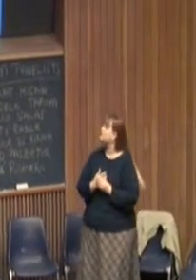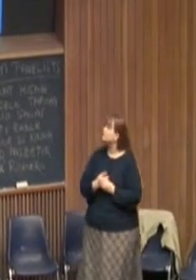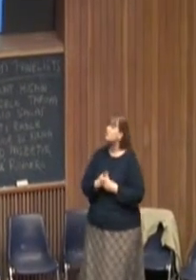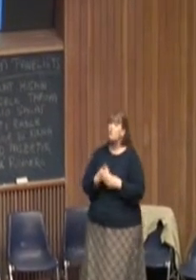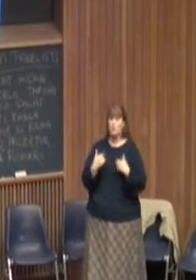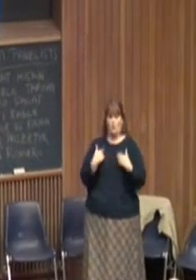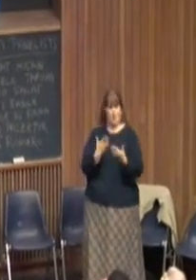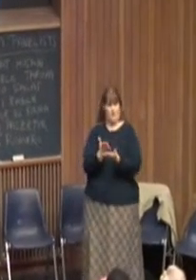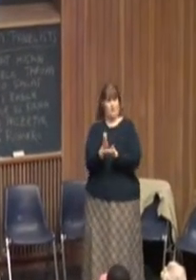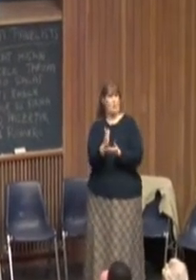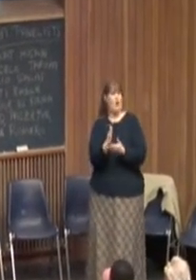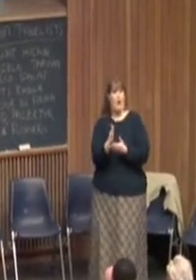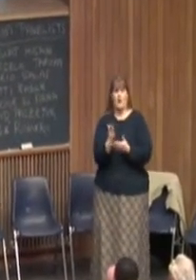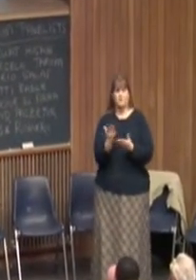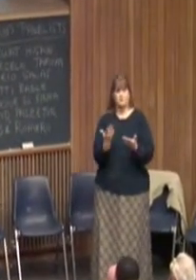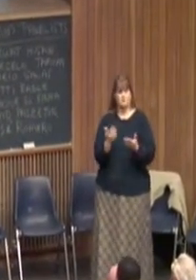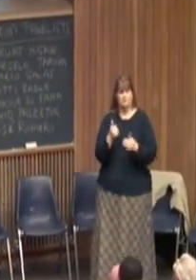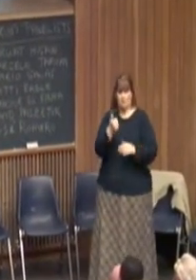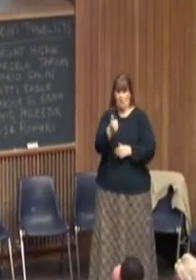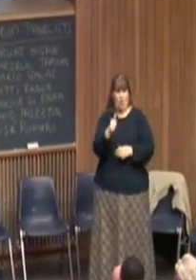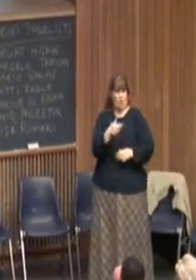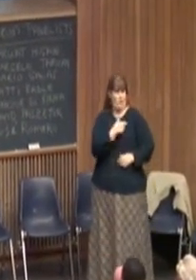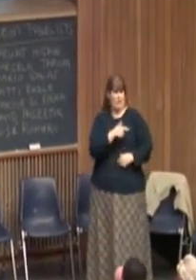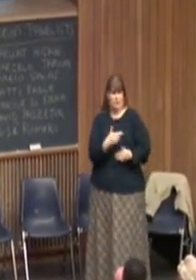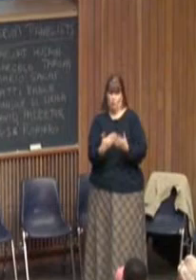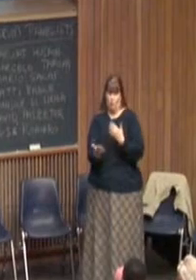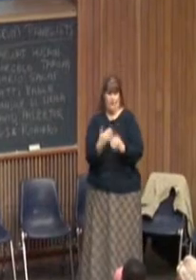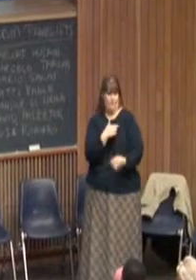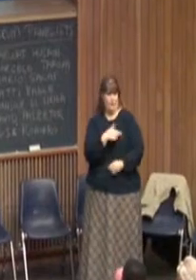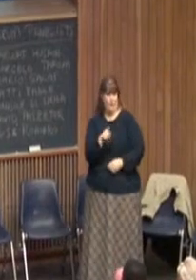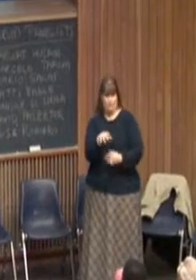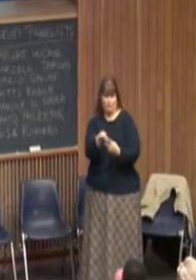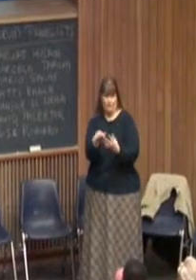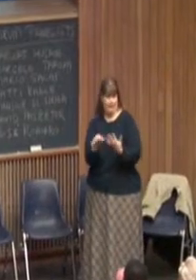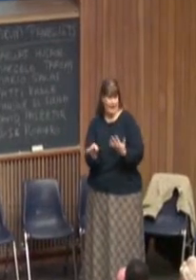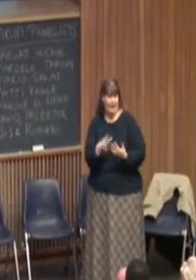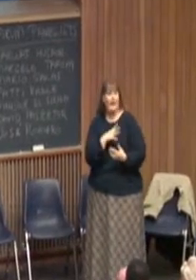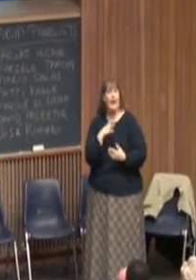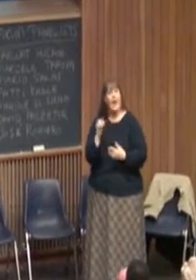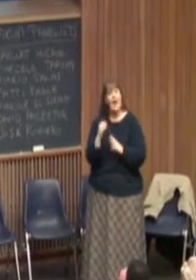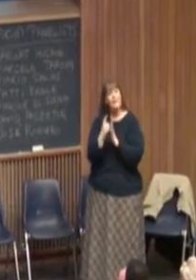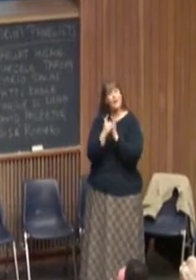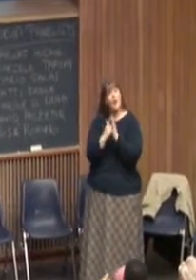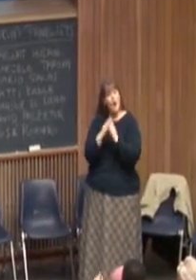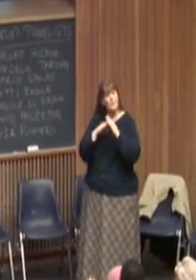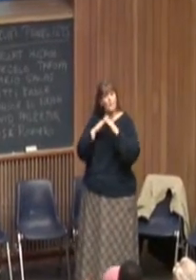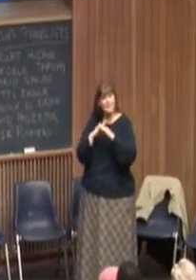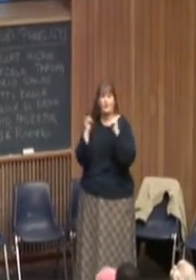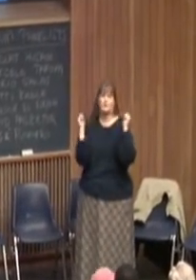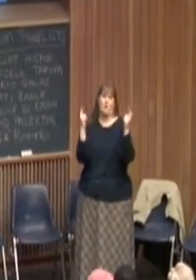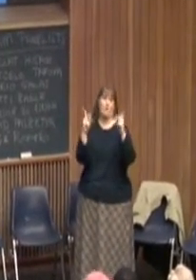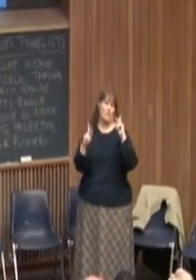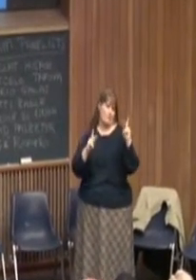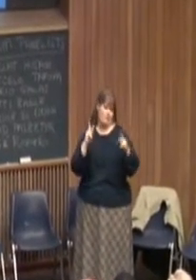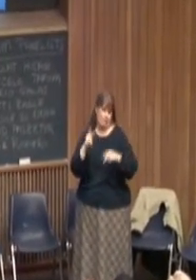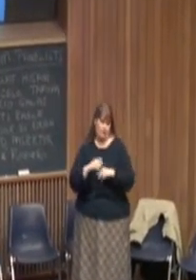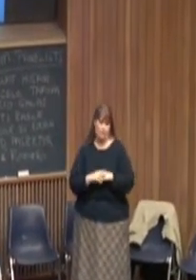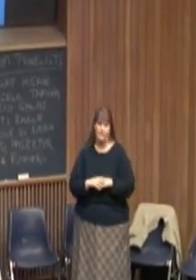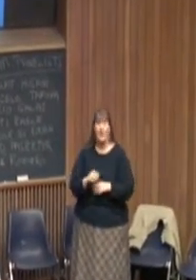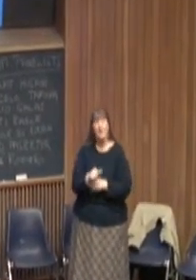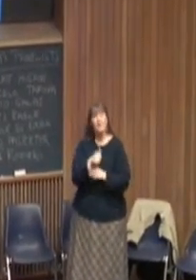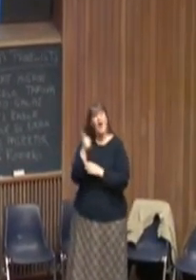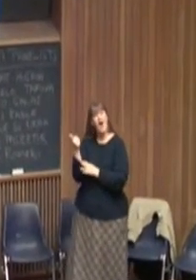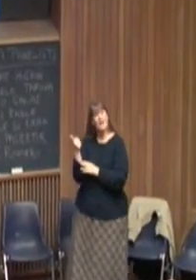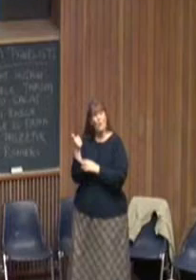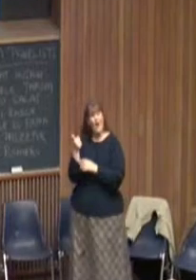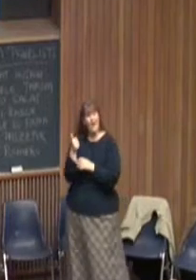right to practice their own religion, and the right to be treated equally by the law. Another one of the rights that we all have is the right to life. The reason that we chose to